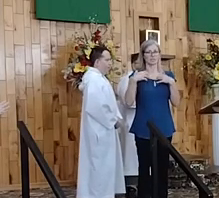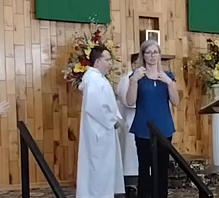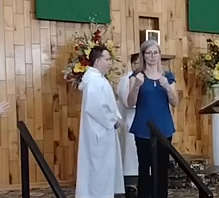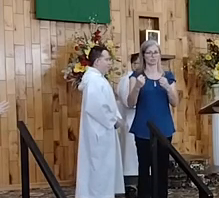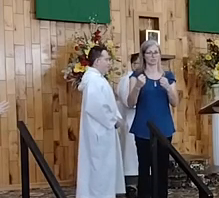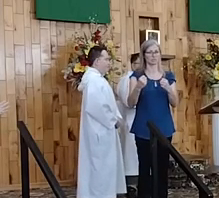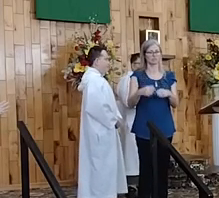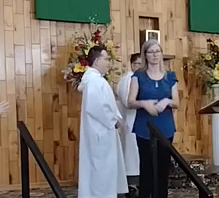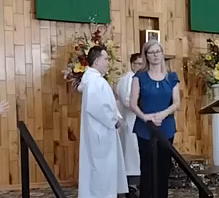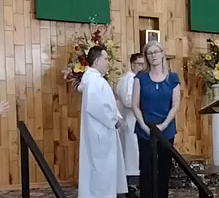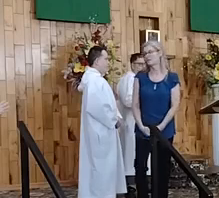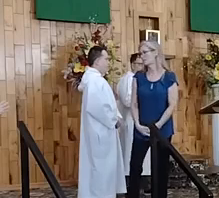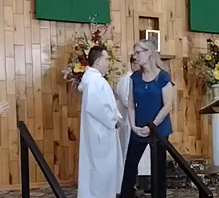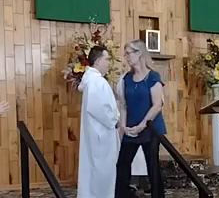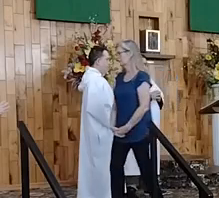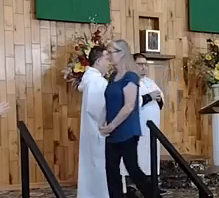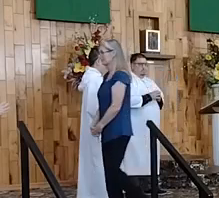healed.